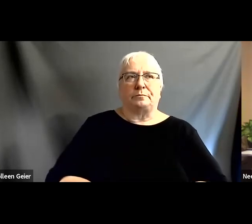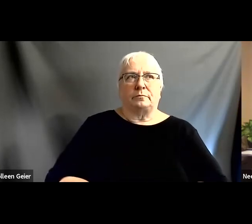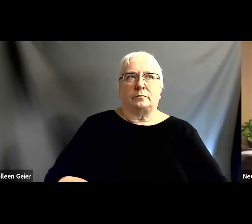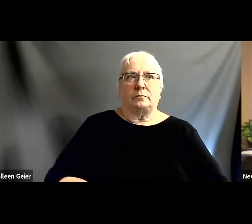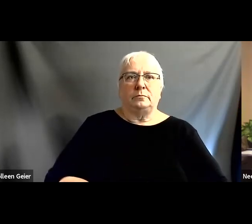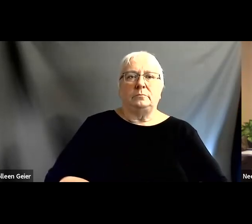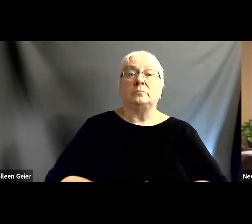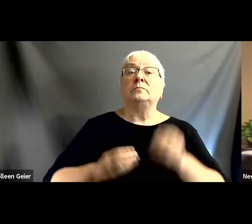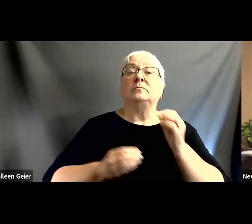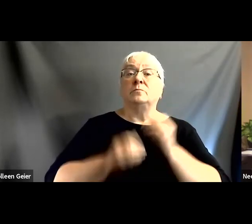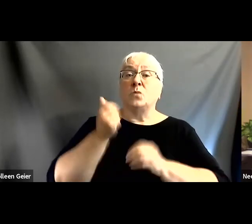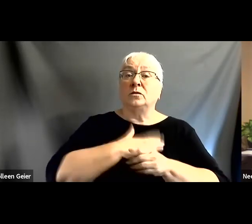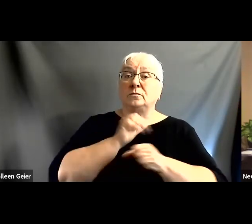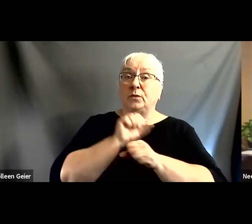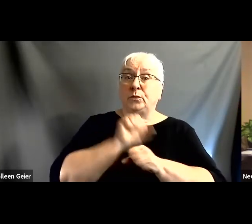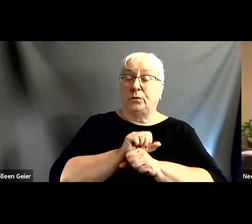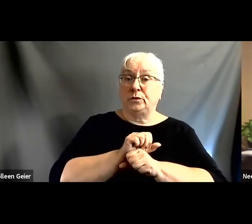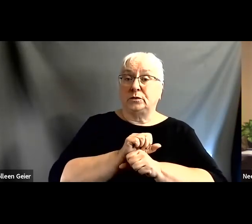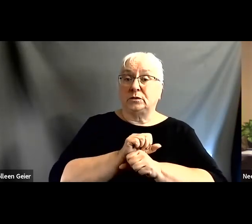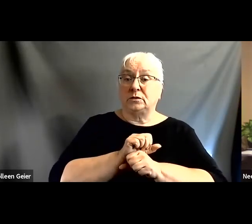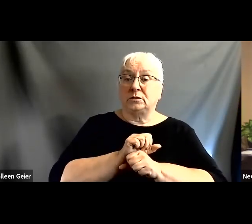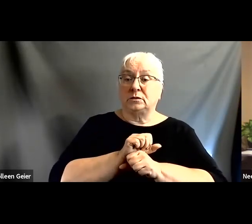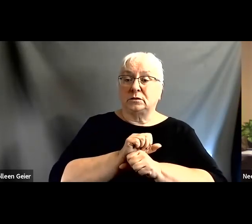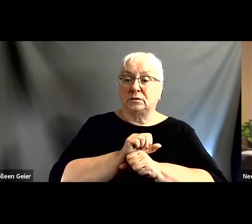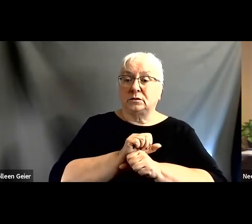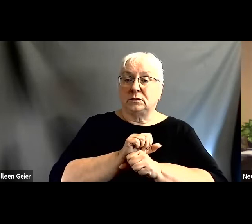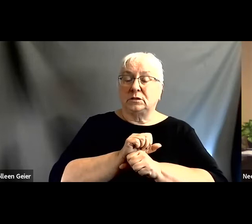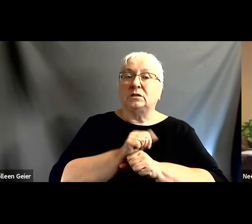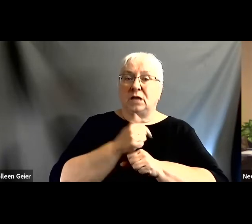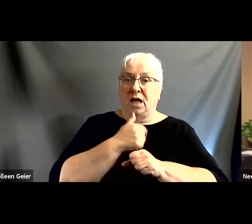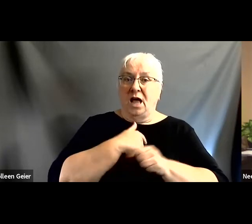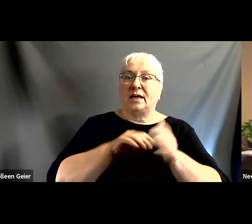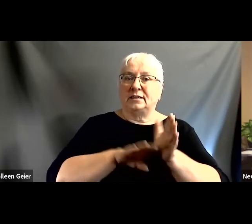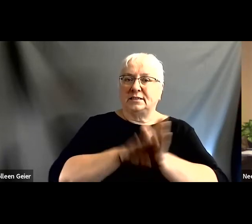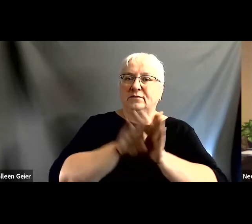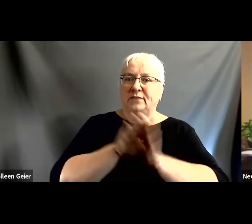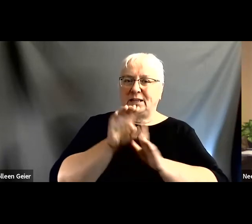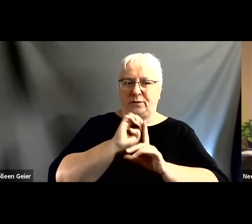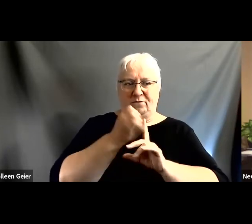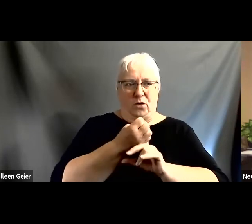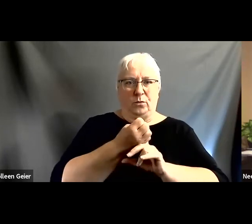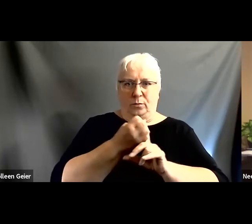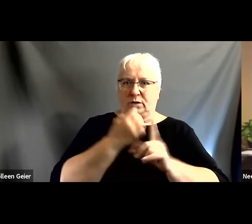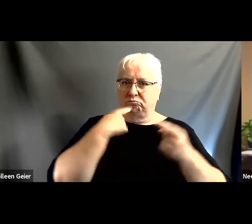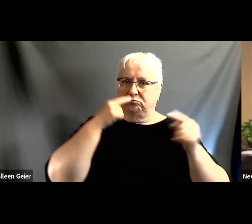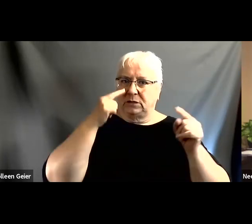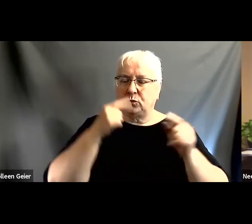Most of my work is based on creating environments. Most of my work is